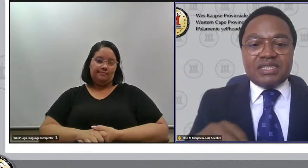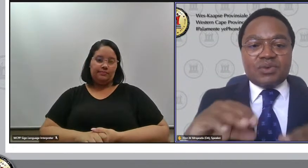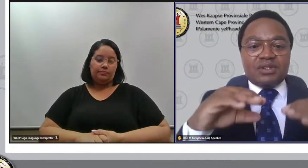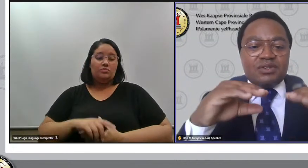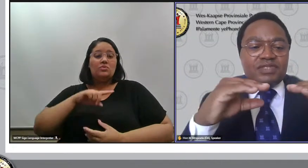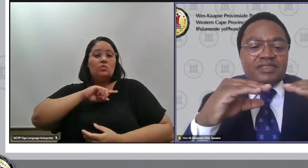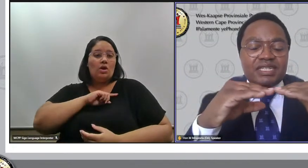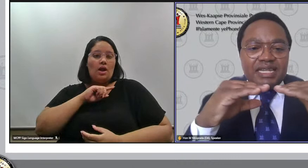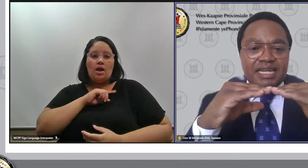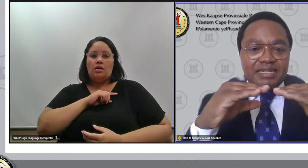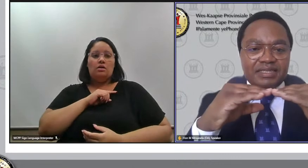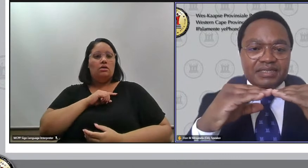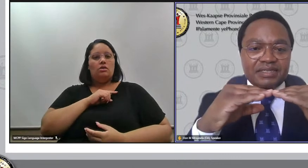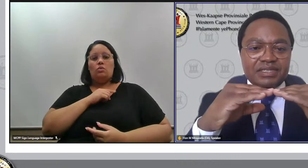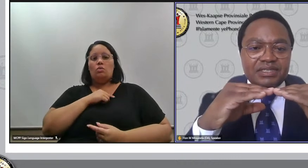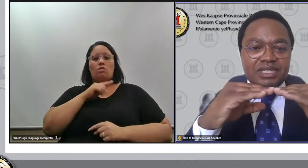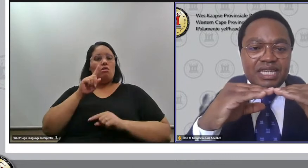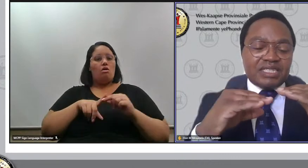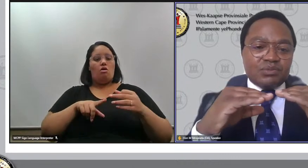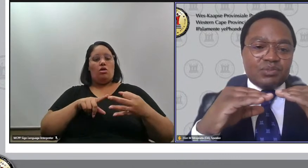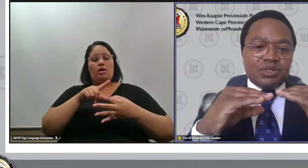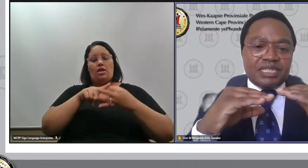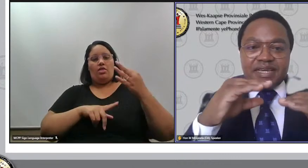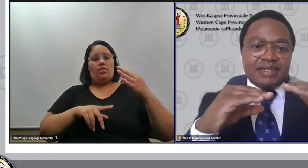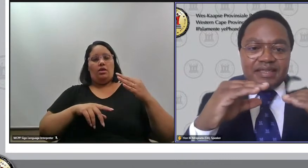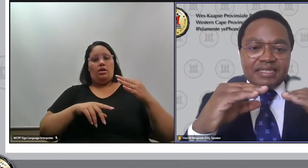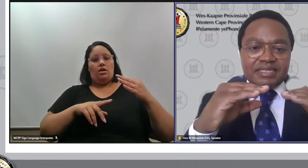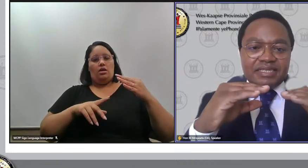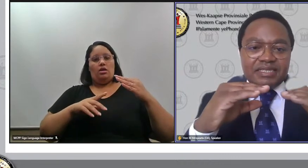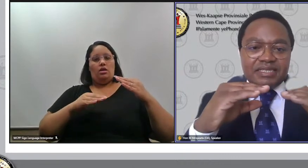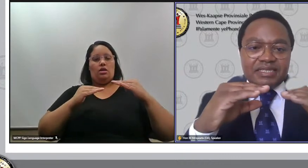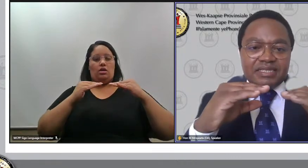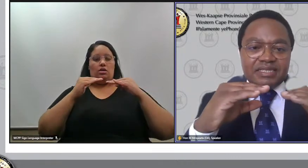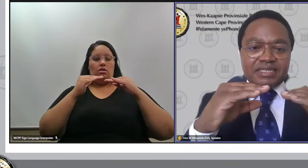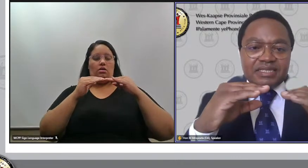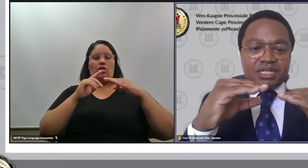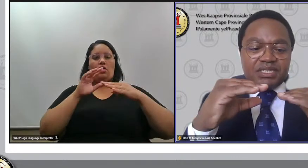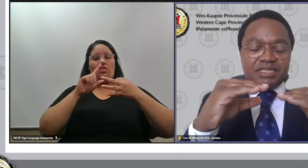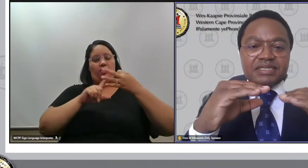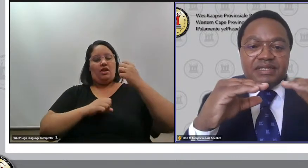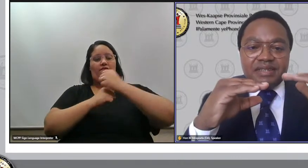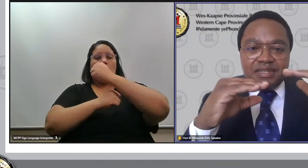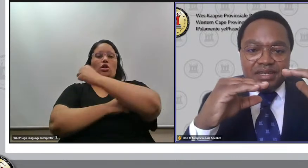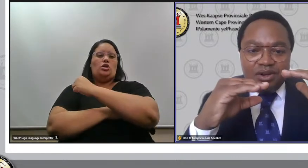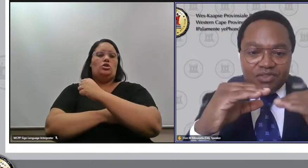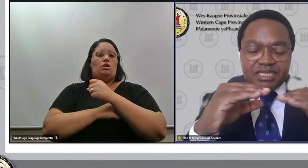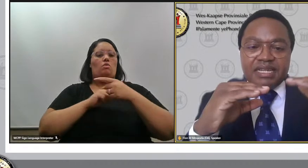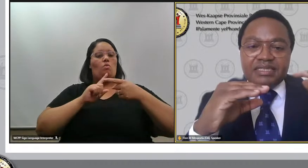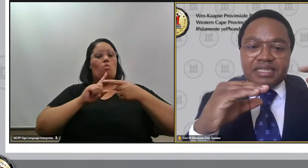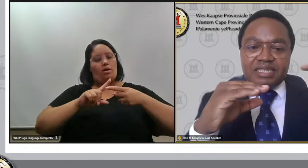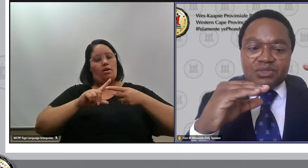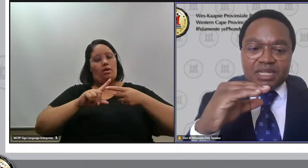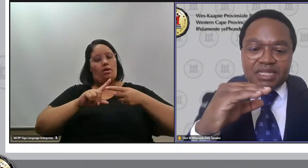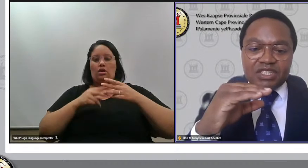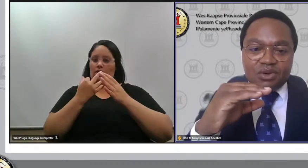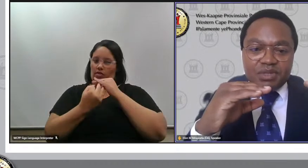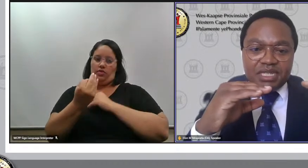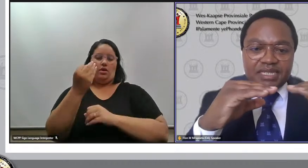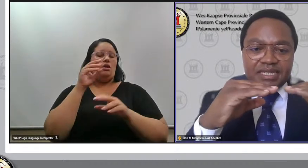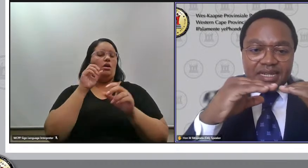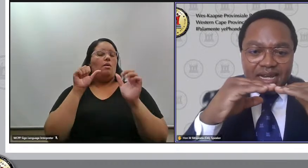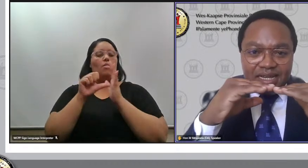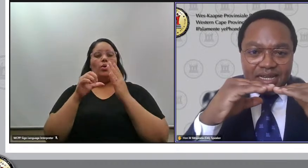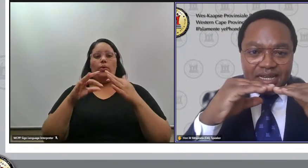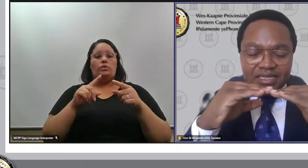is no way that one of the three legs is less important than others. Public participation, oversight, as well